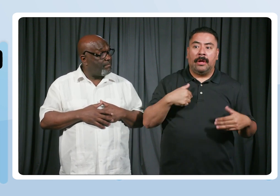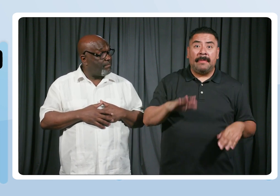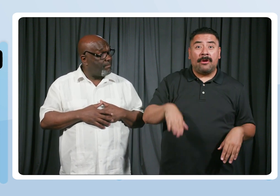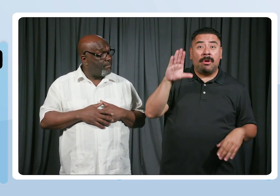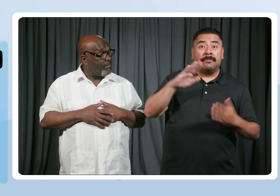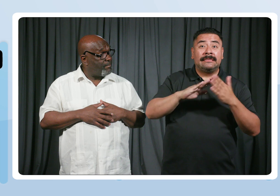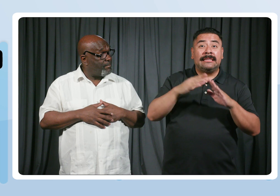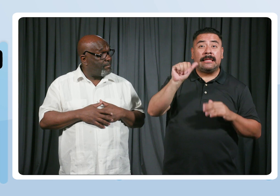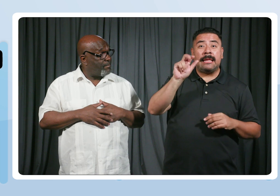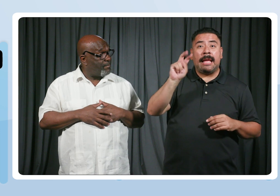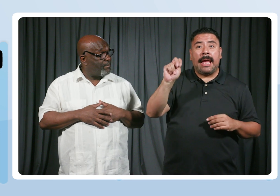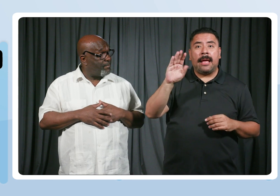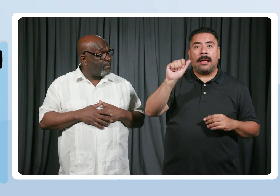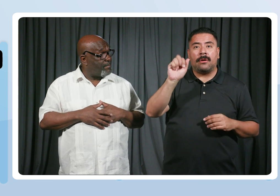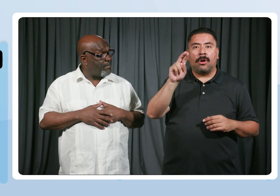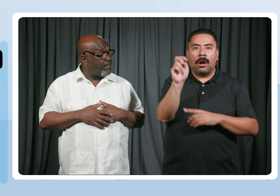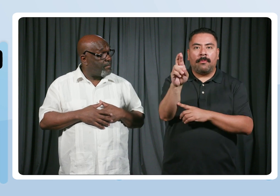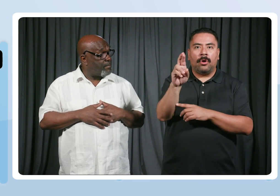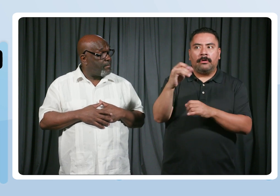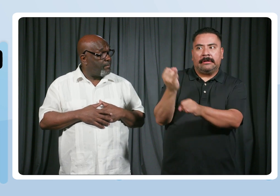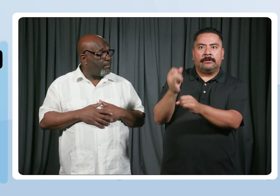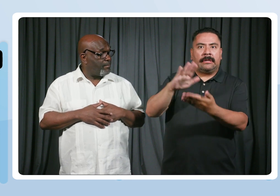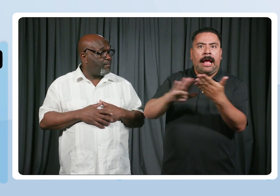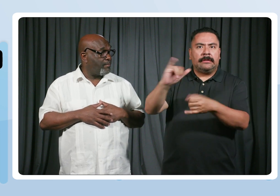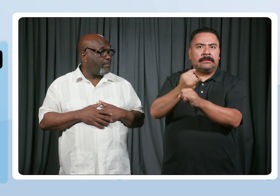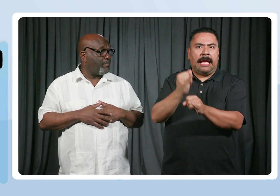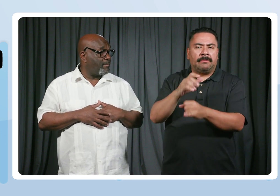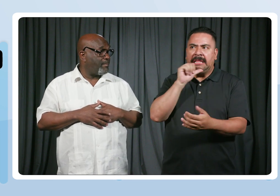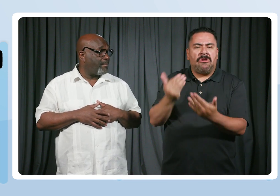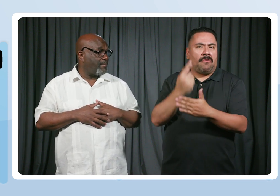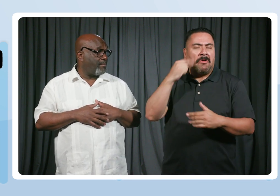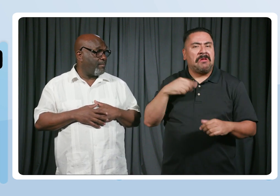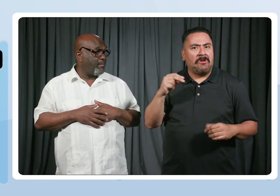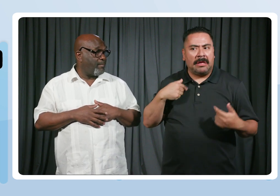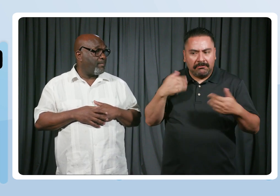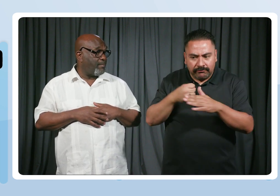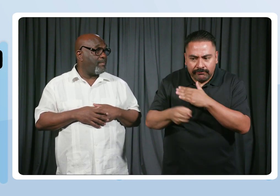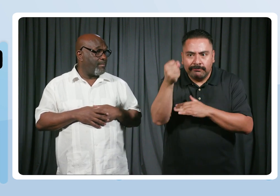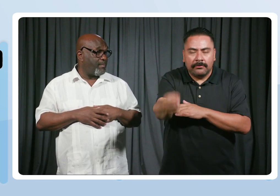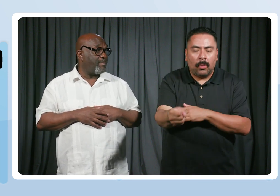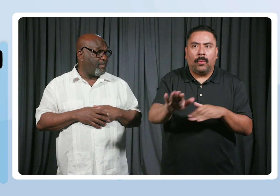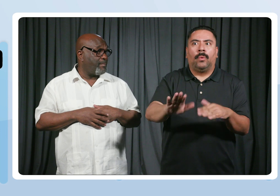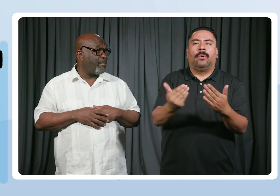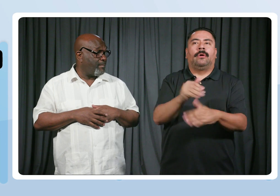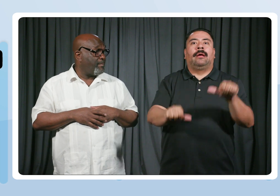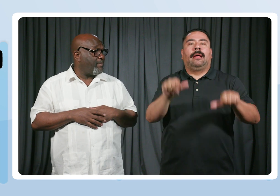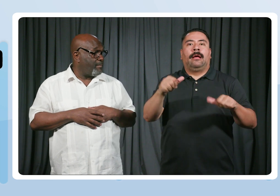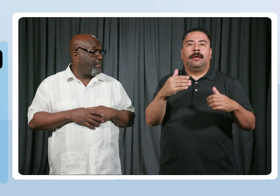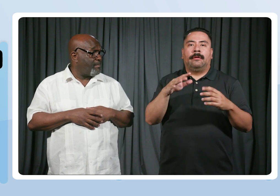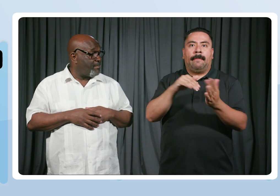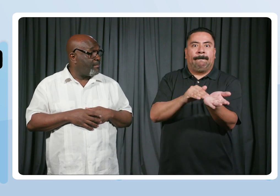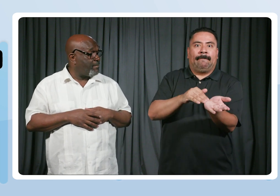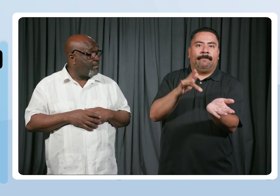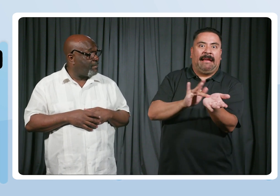Arbor, so being on campus is not a new thing, but it was nice to, really experience that medical atmosphere. I wanted to be a physical therapist at the